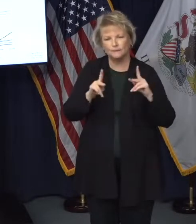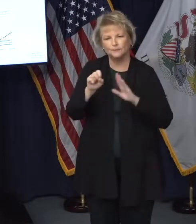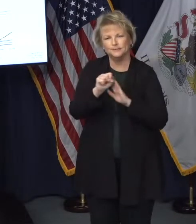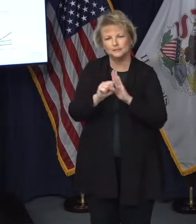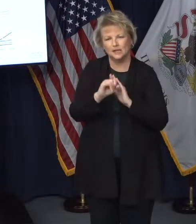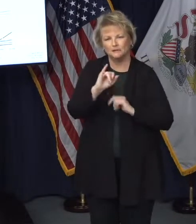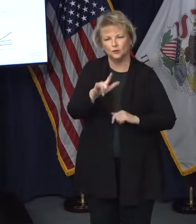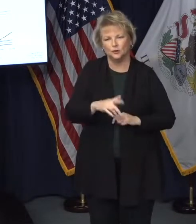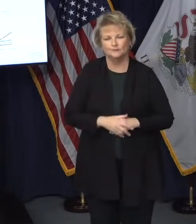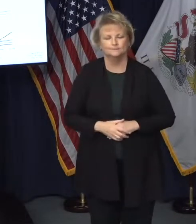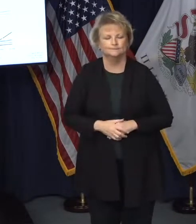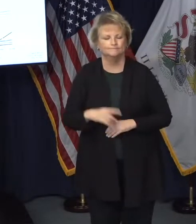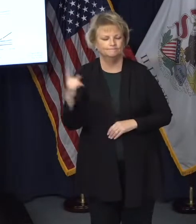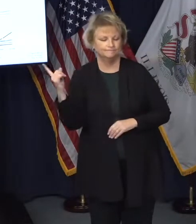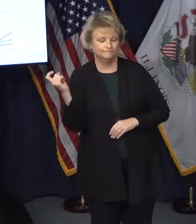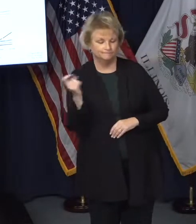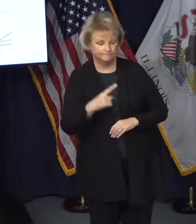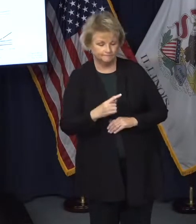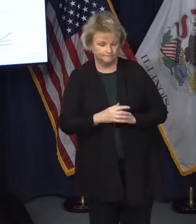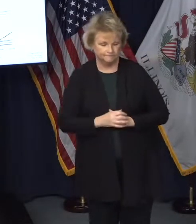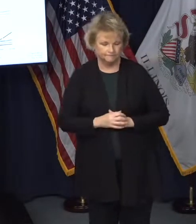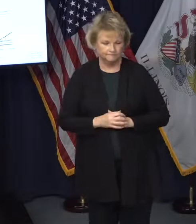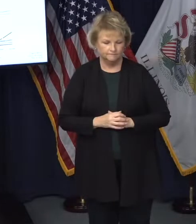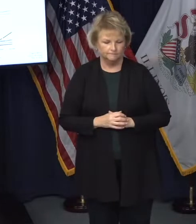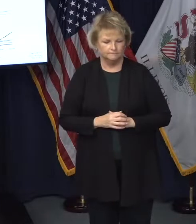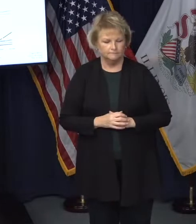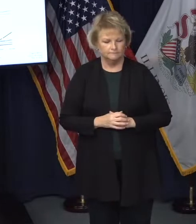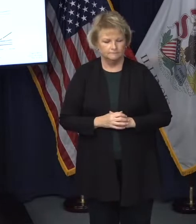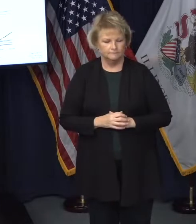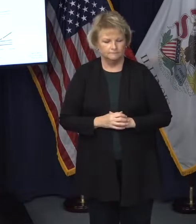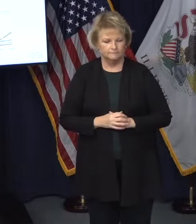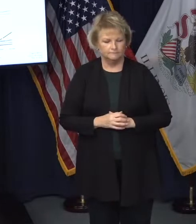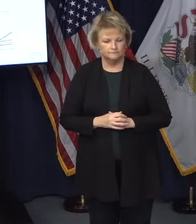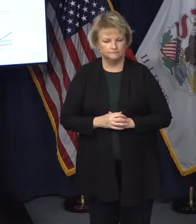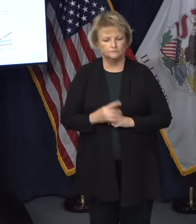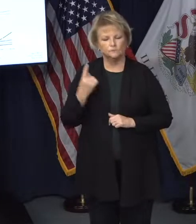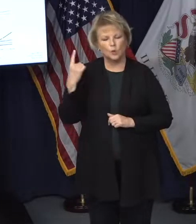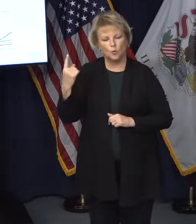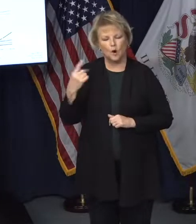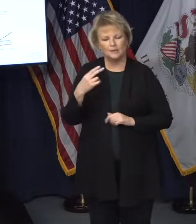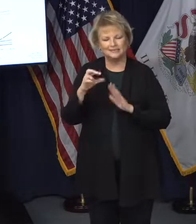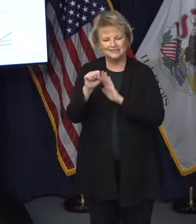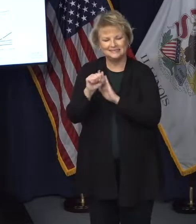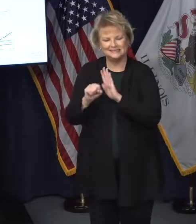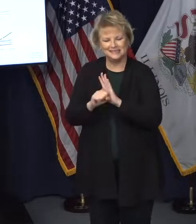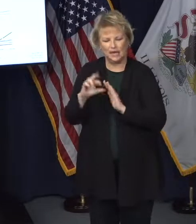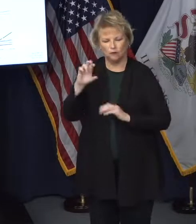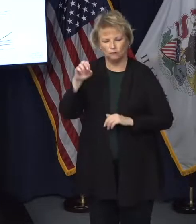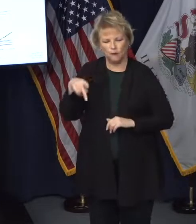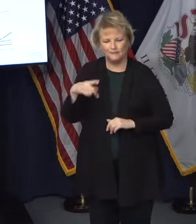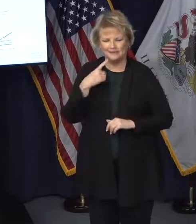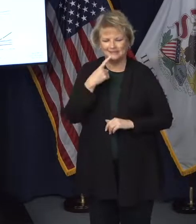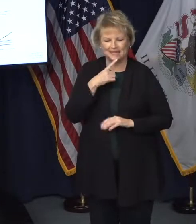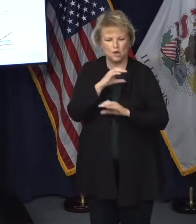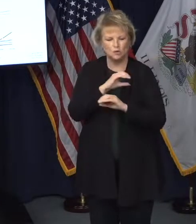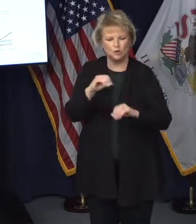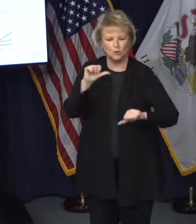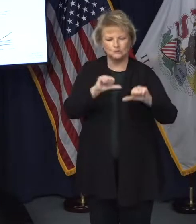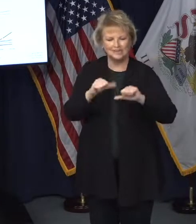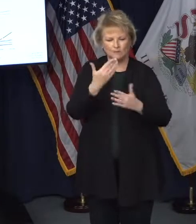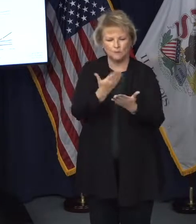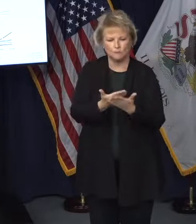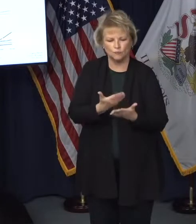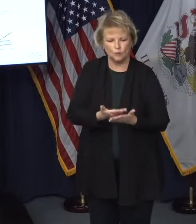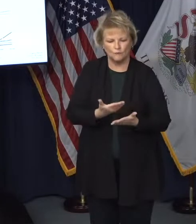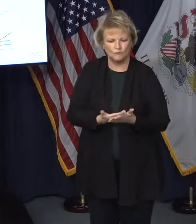Jim Haggerty at the Rockford Advocate. Governor, can you respond to State Rep Joe Sosnowski's comments that there is no scientific data to support the Tier